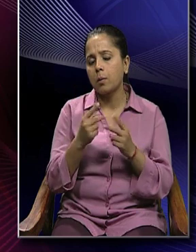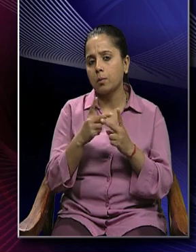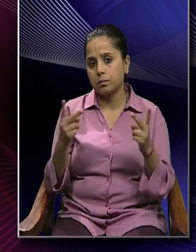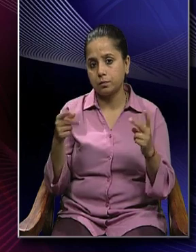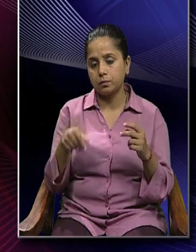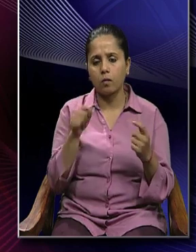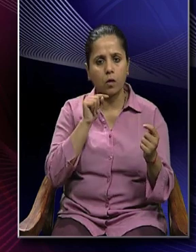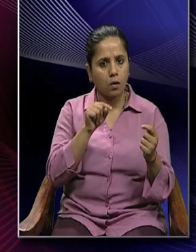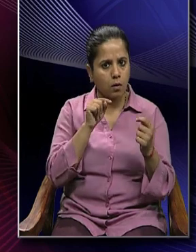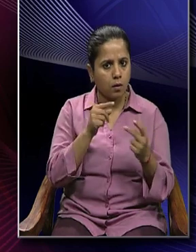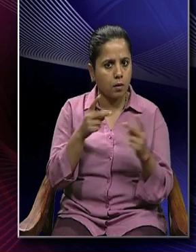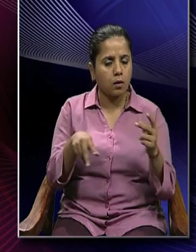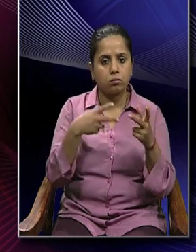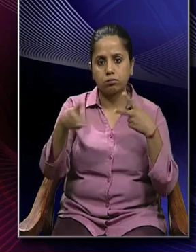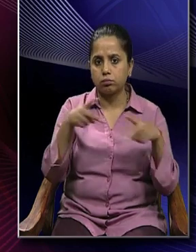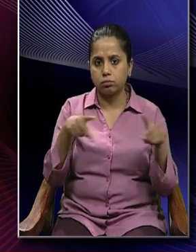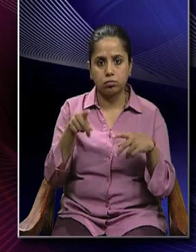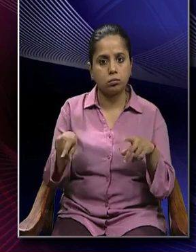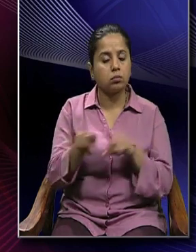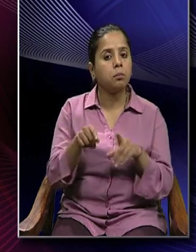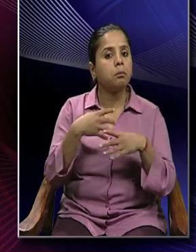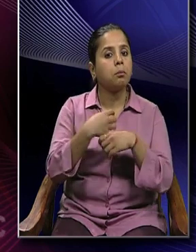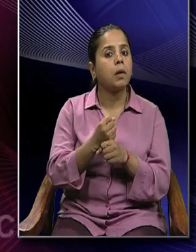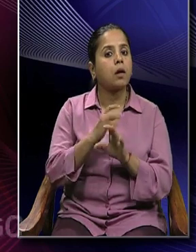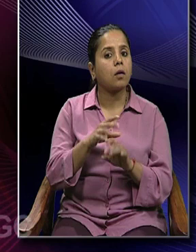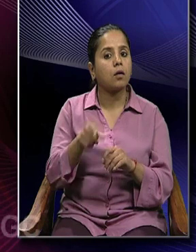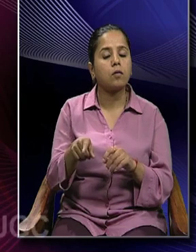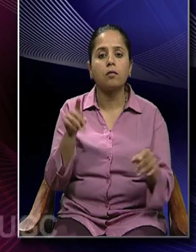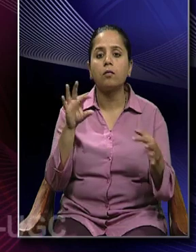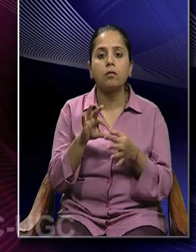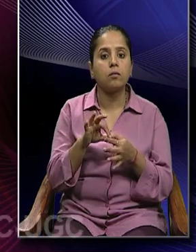of debates, distinctions, they have also been made with regard to